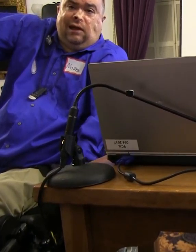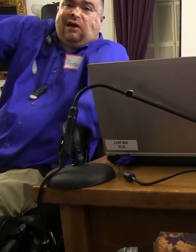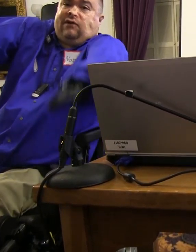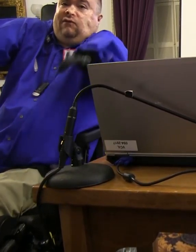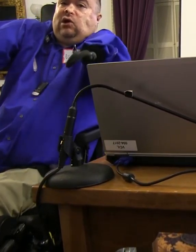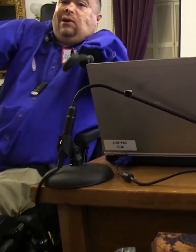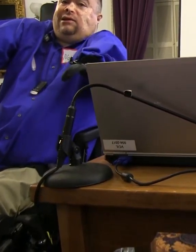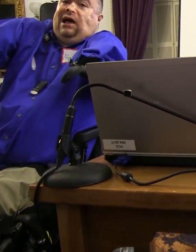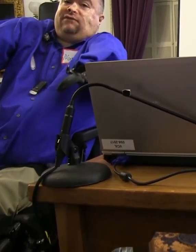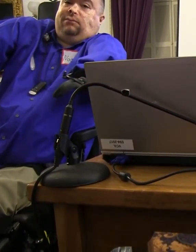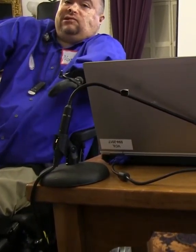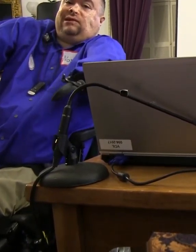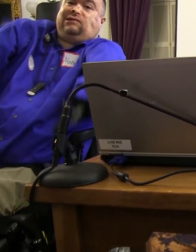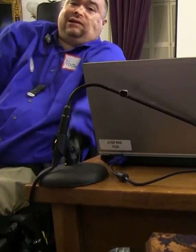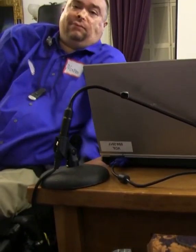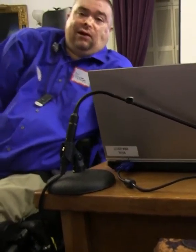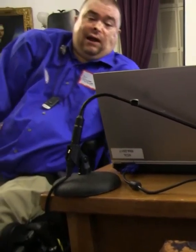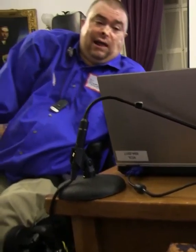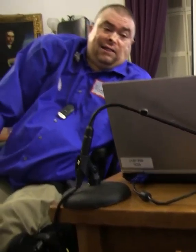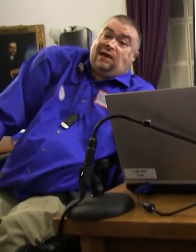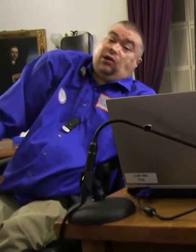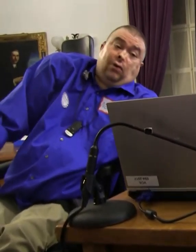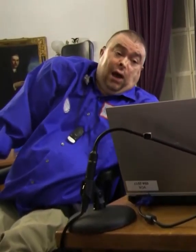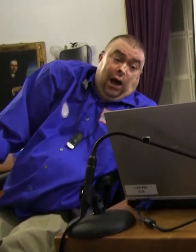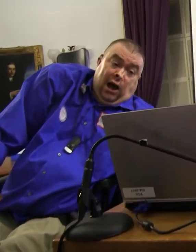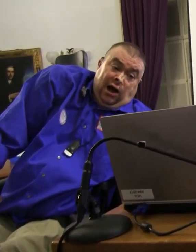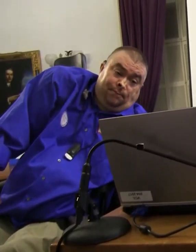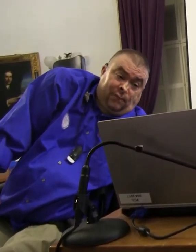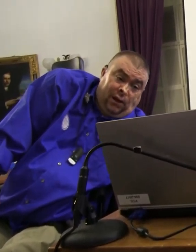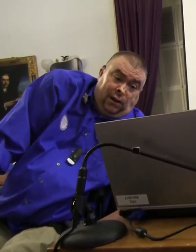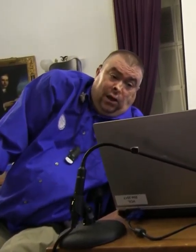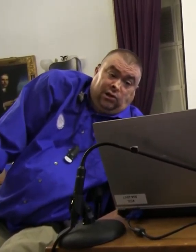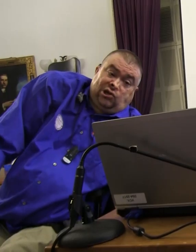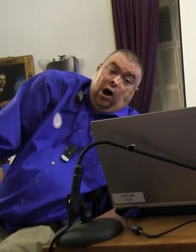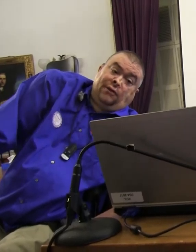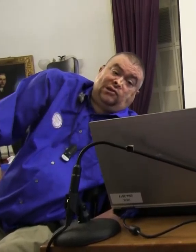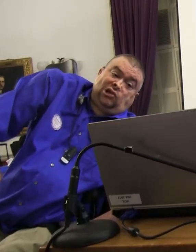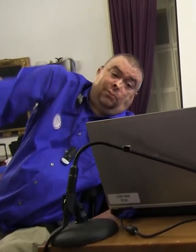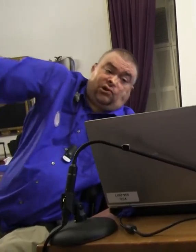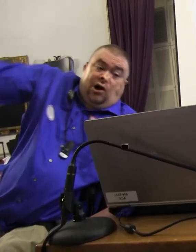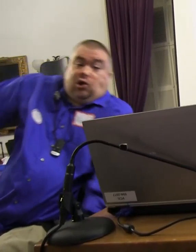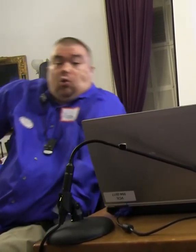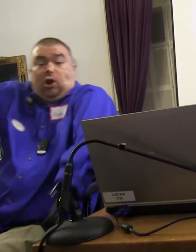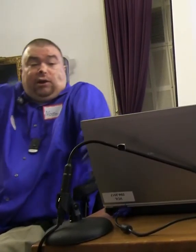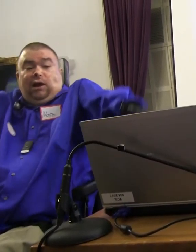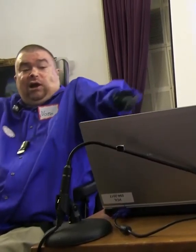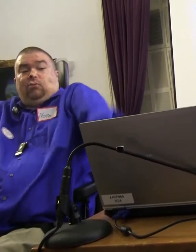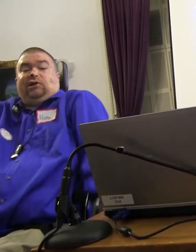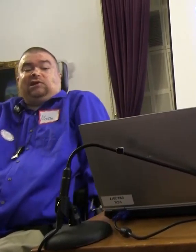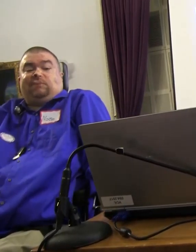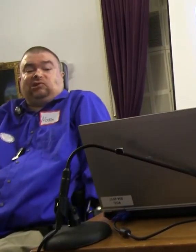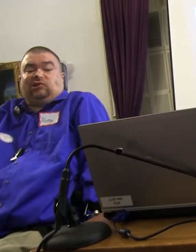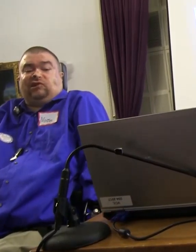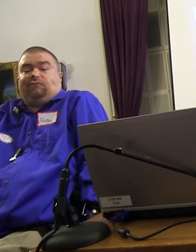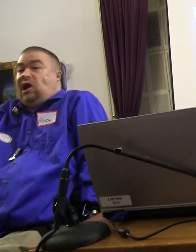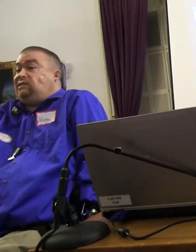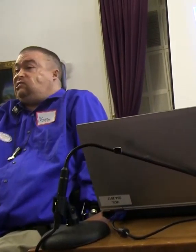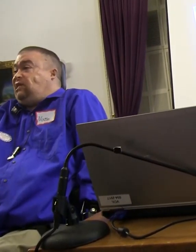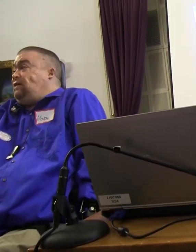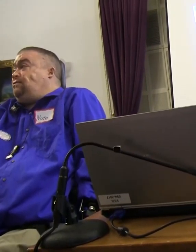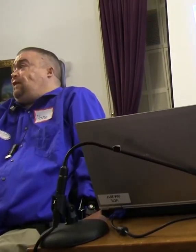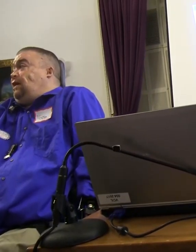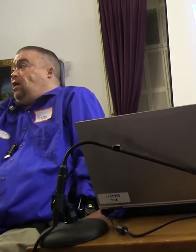waiting for the wait don't have to the breezy days thank you so all the slopes are on the court one of these pictures is